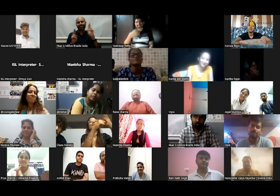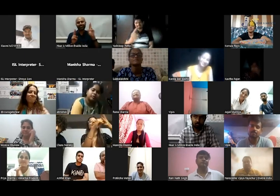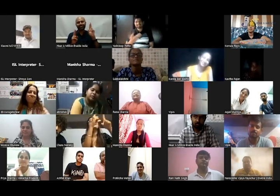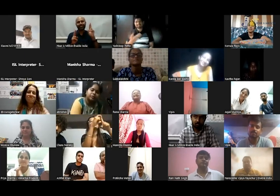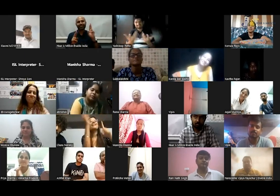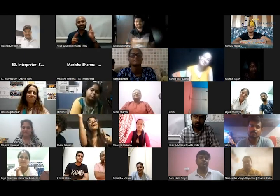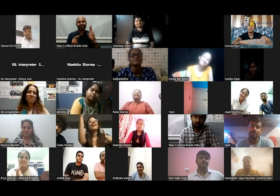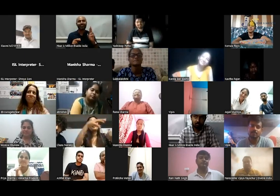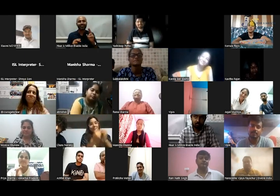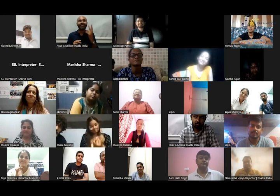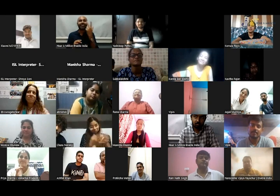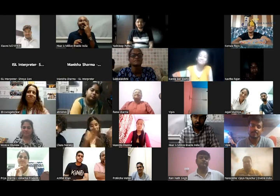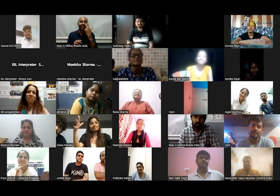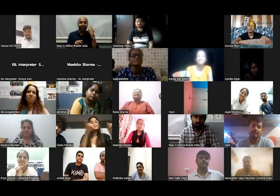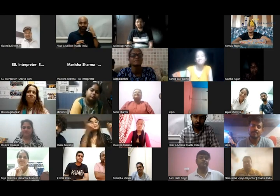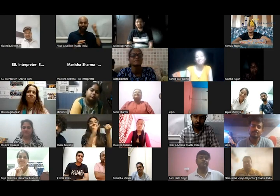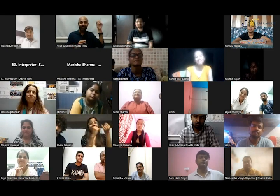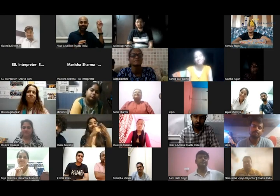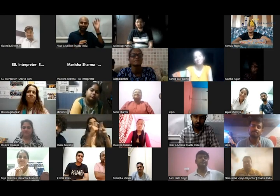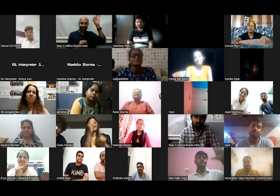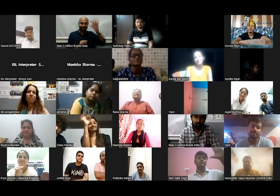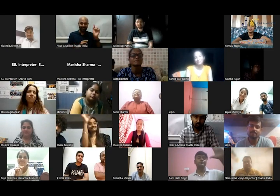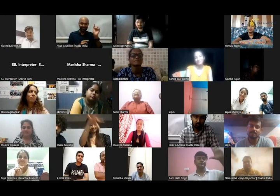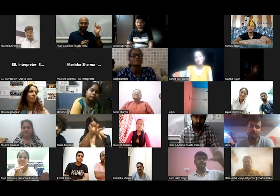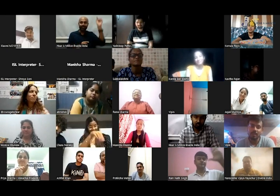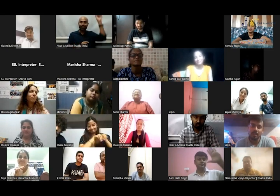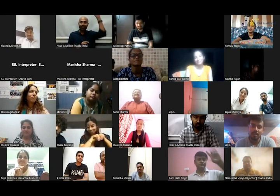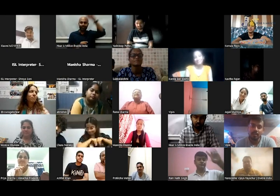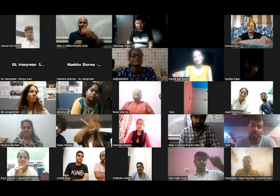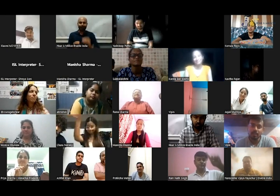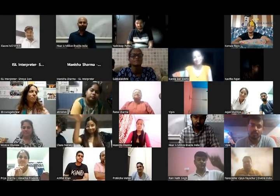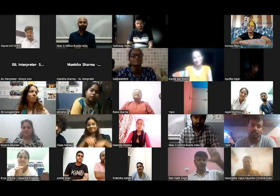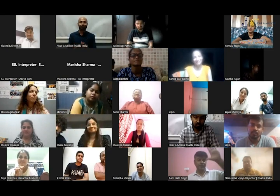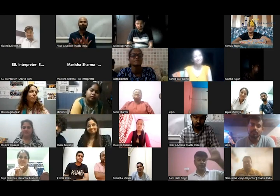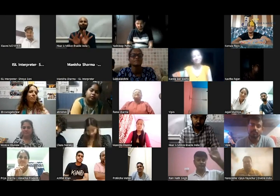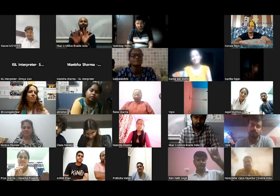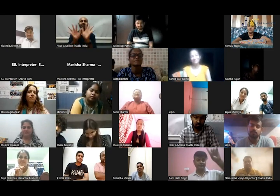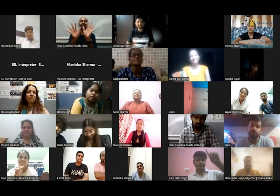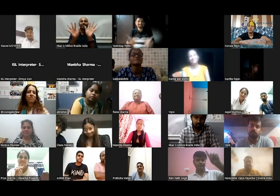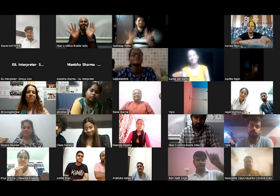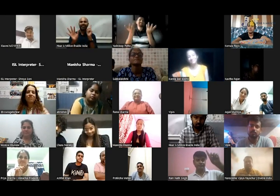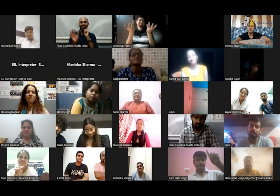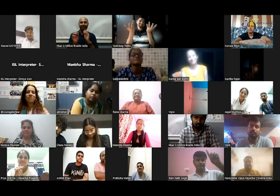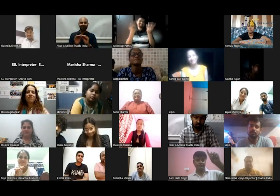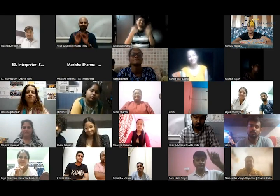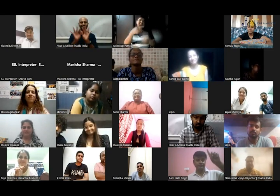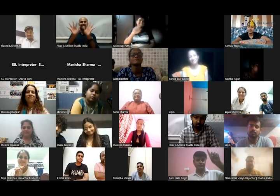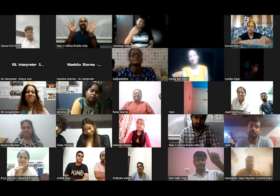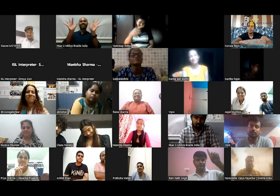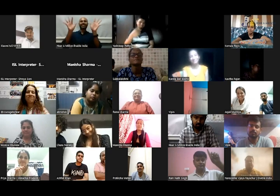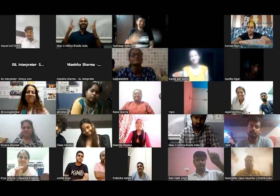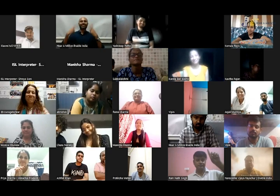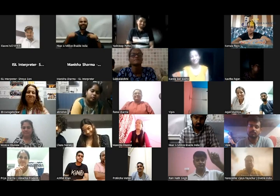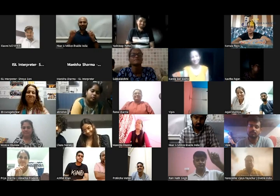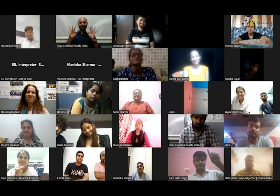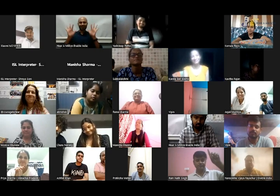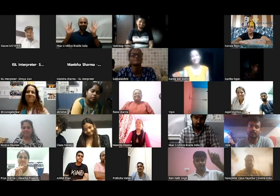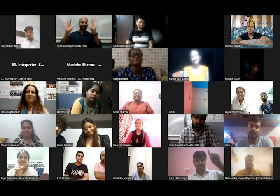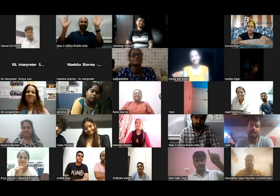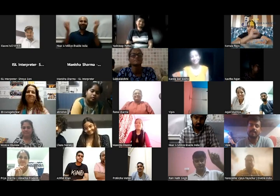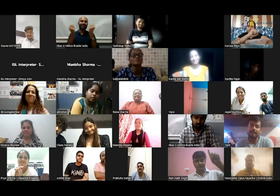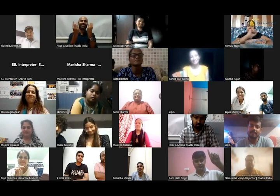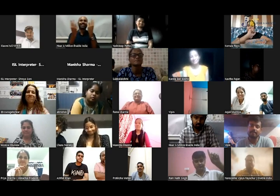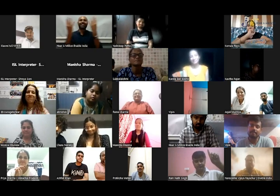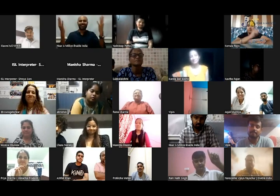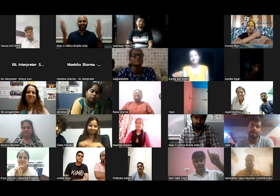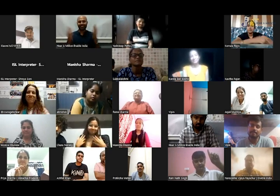that here. Tushar is saying, yes, let's hope for the best. I mean, Sudamini was the first one. She sowed the seed, and now